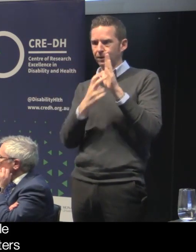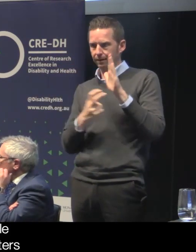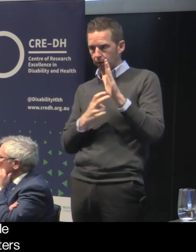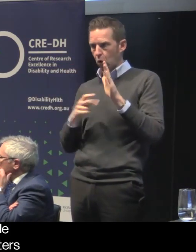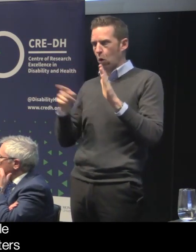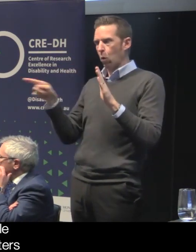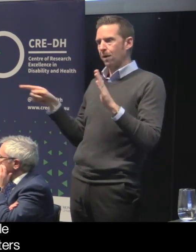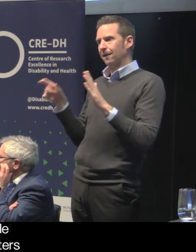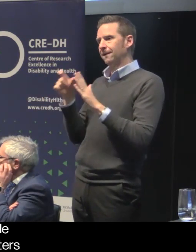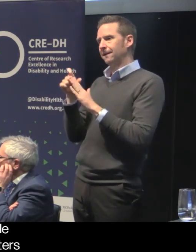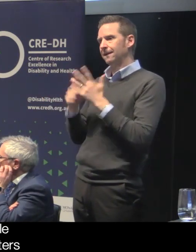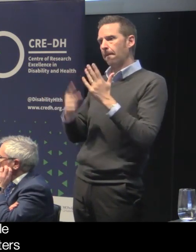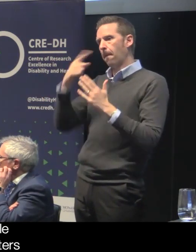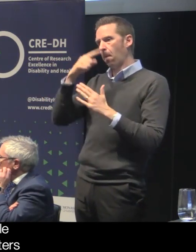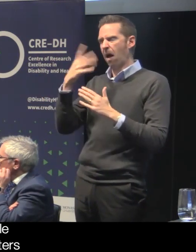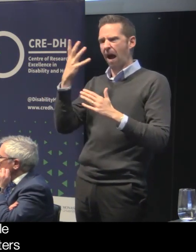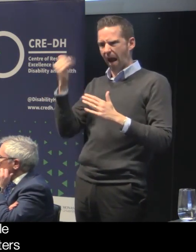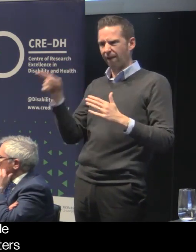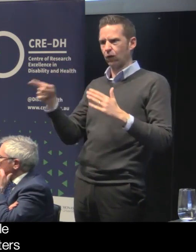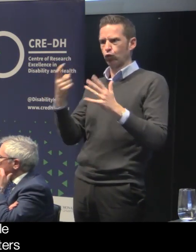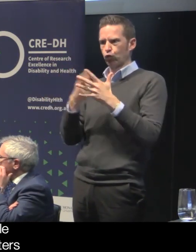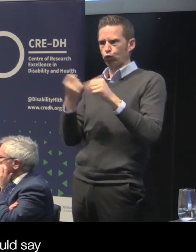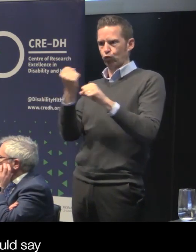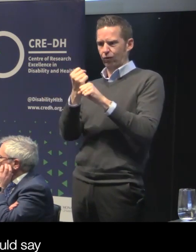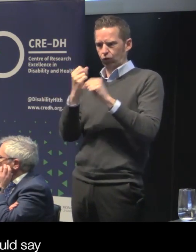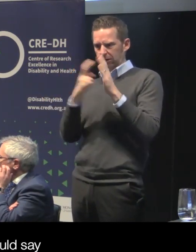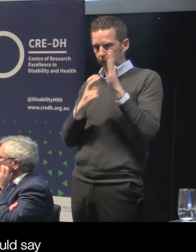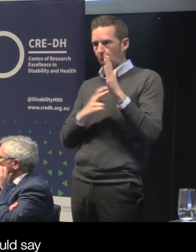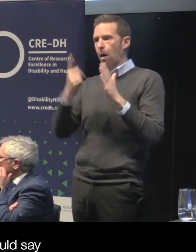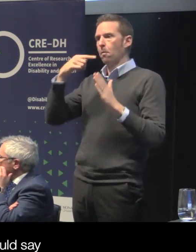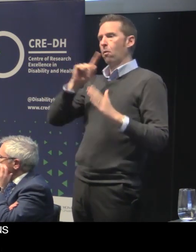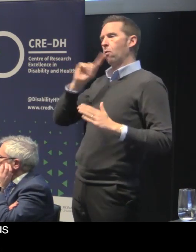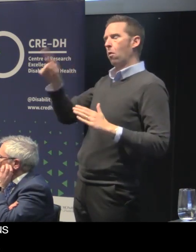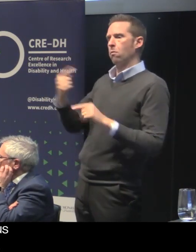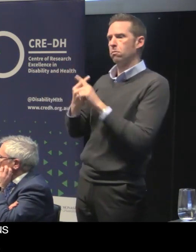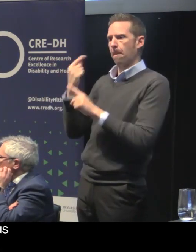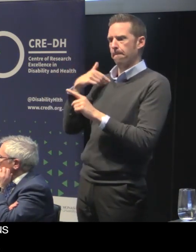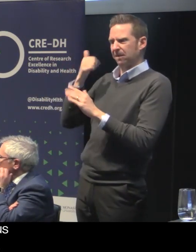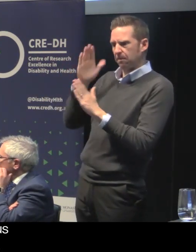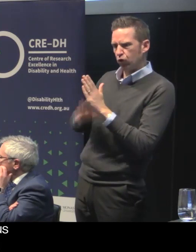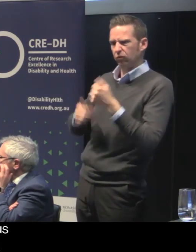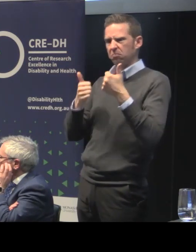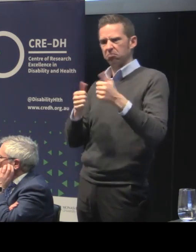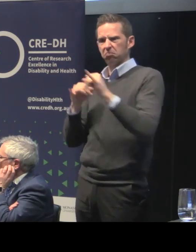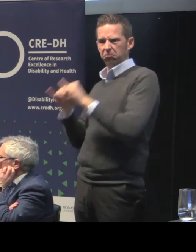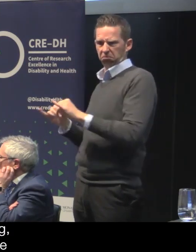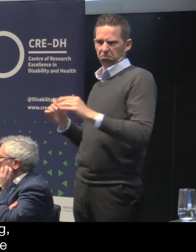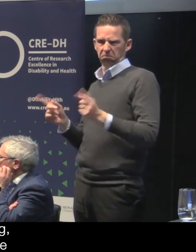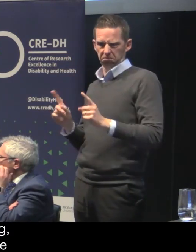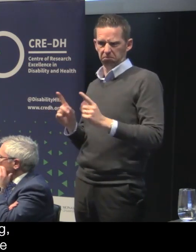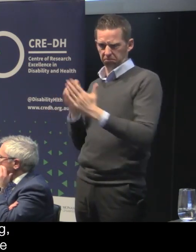Disabled people's organisations do run registers. And I guess people would say what their previous experience was. So that's one